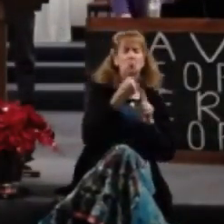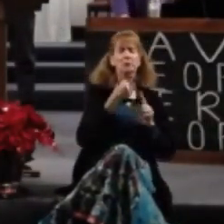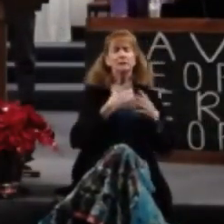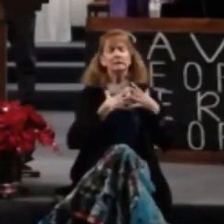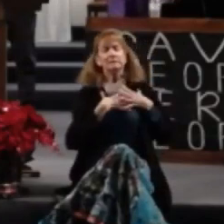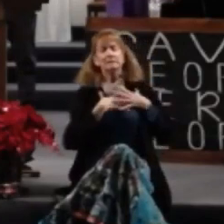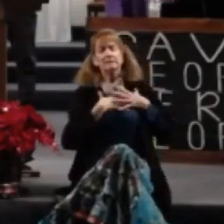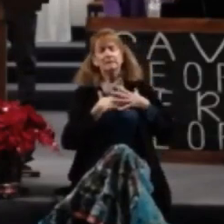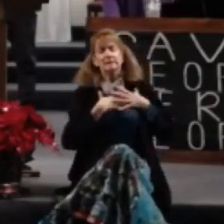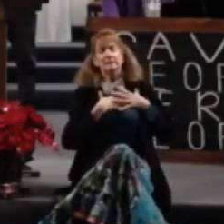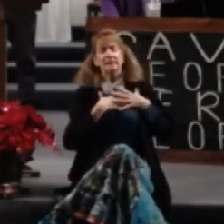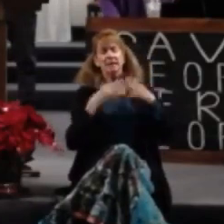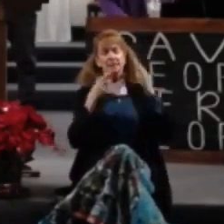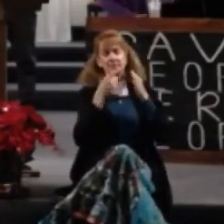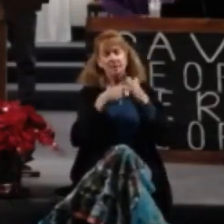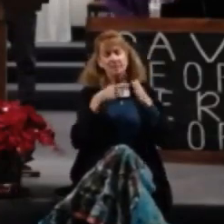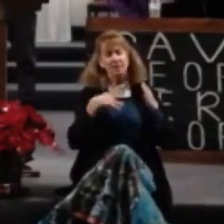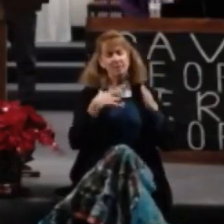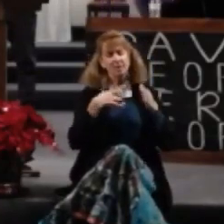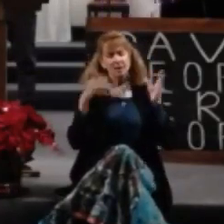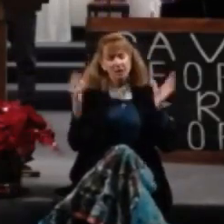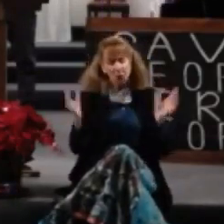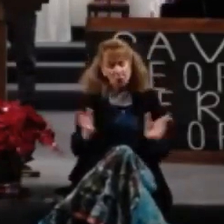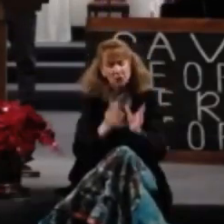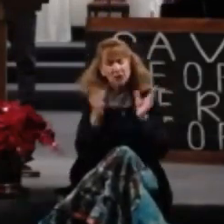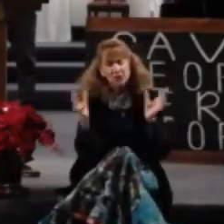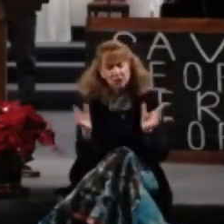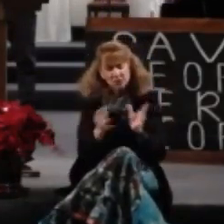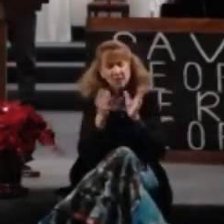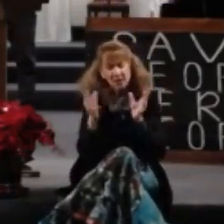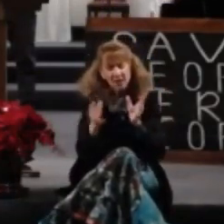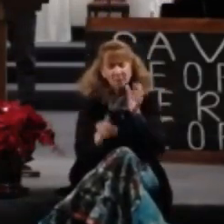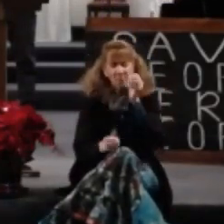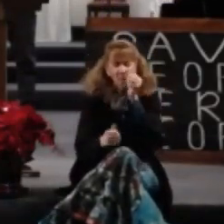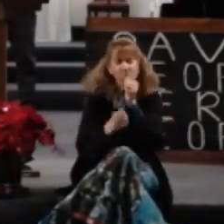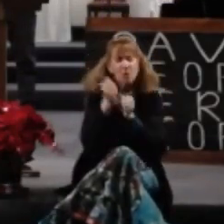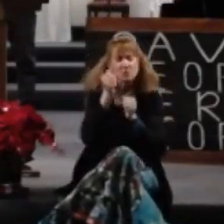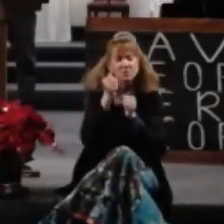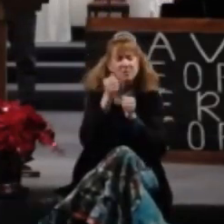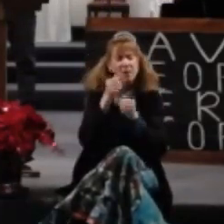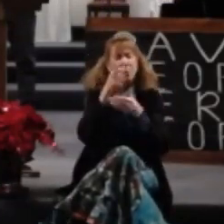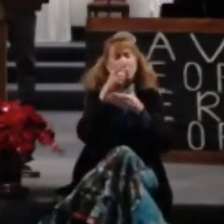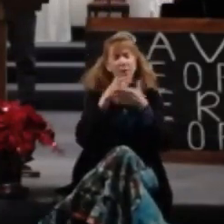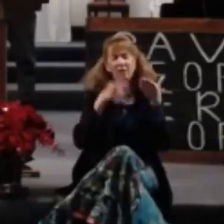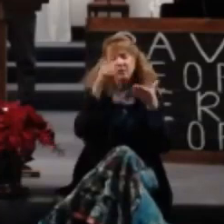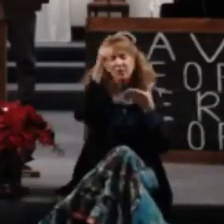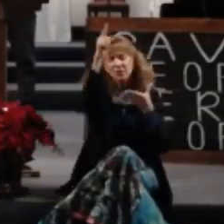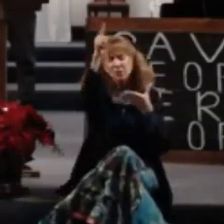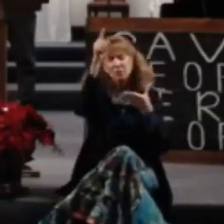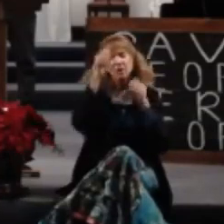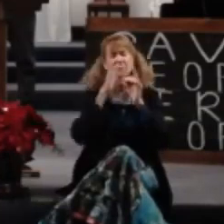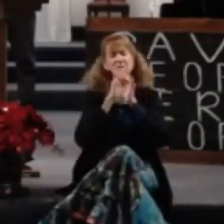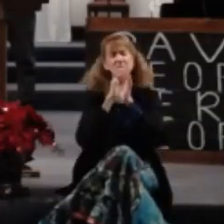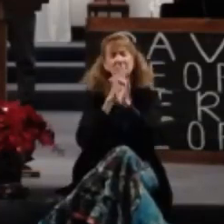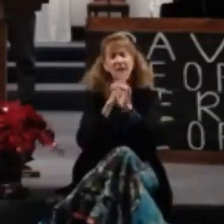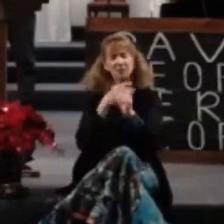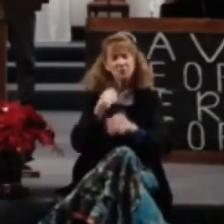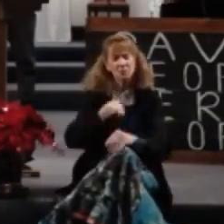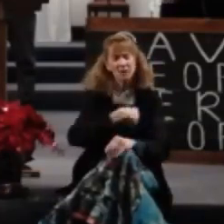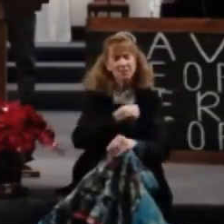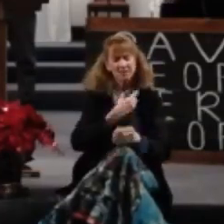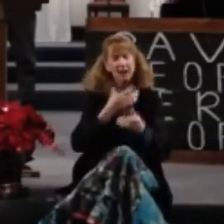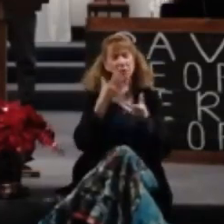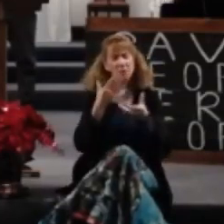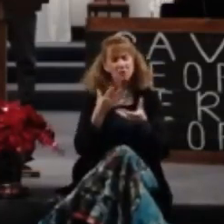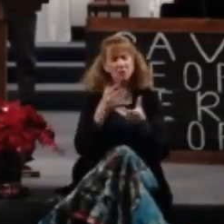Sometimes I feel encouraged. But most of all, Lord, whatever your word, however your word speaks to me, I want to obey